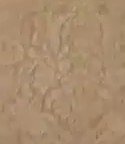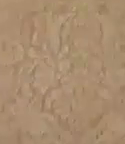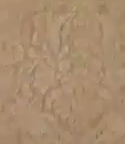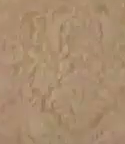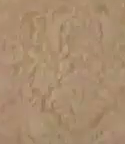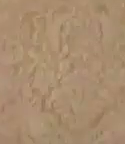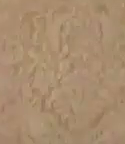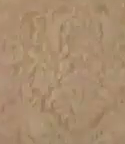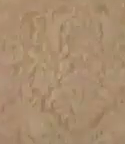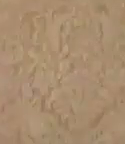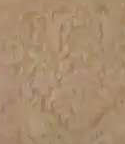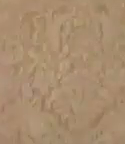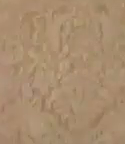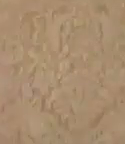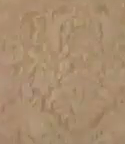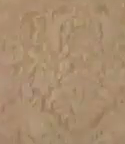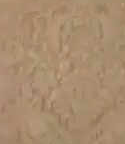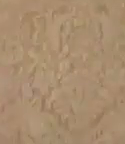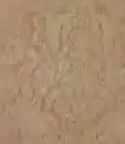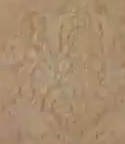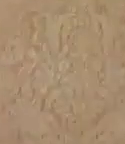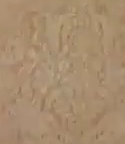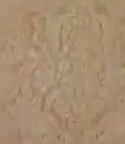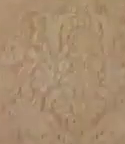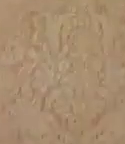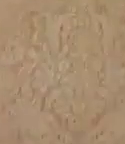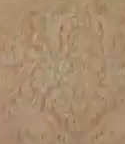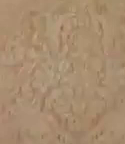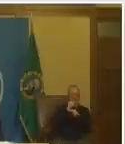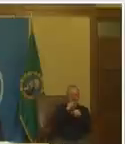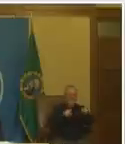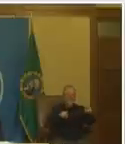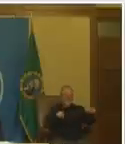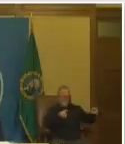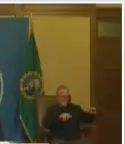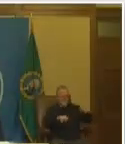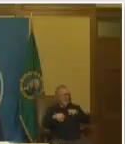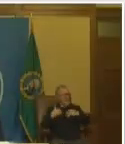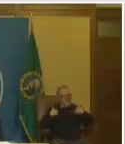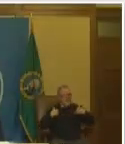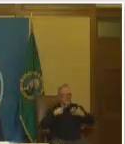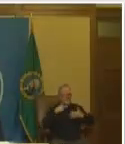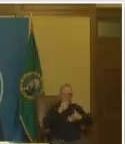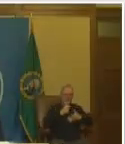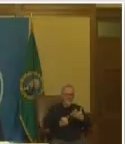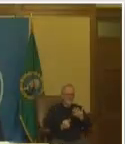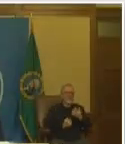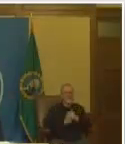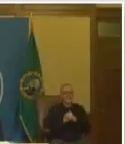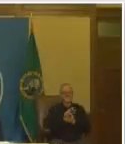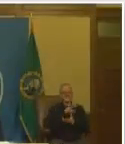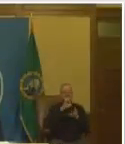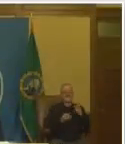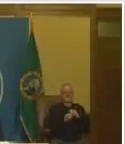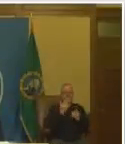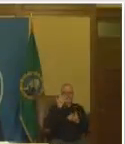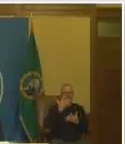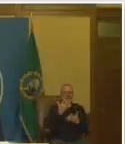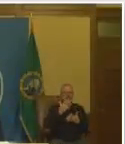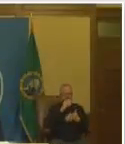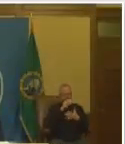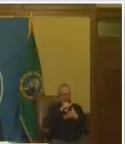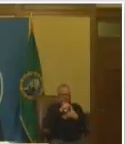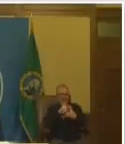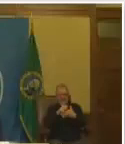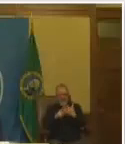risk. All of them are at a position today that we have to improve our current situation if we're really going to take